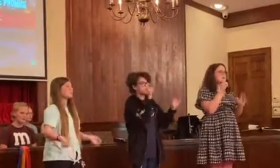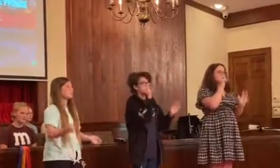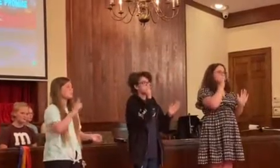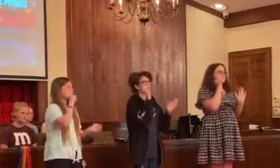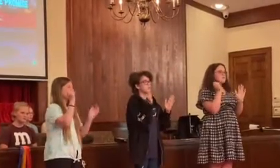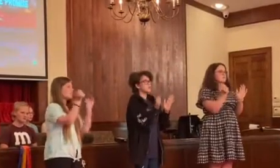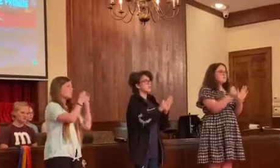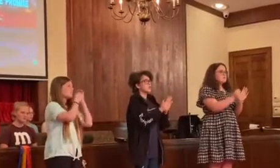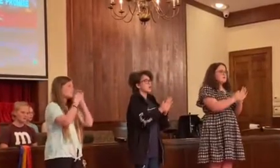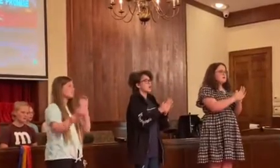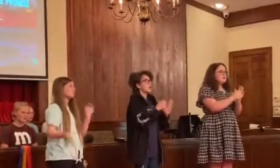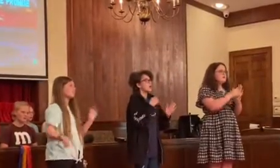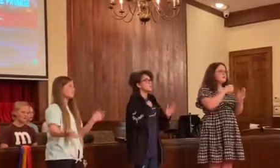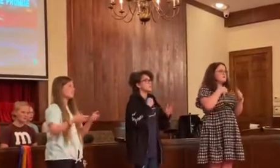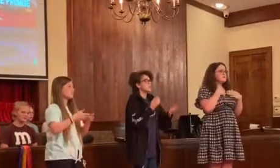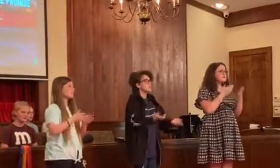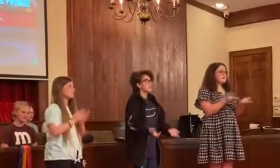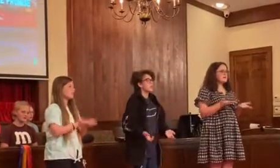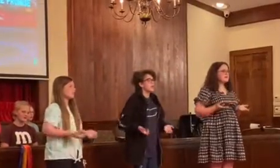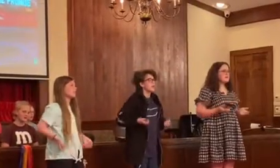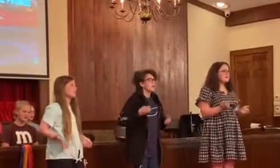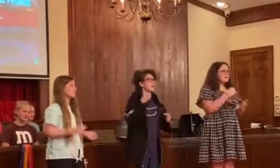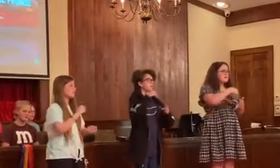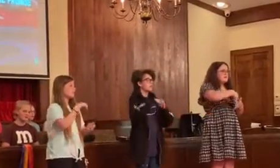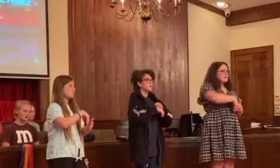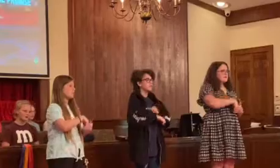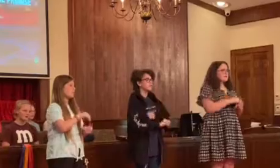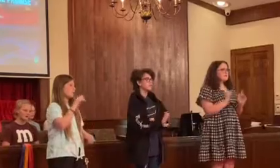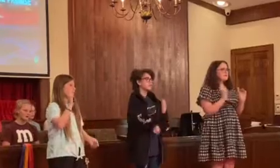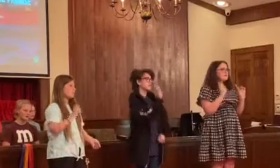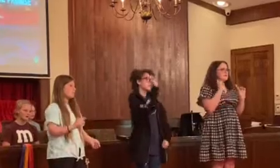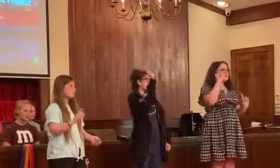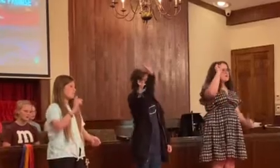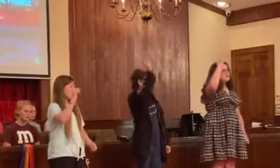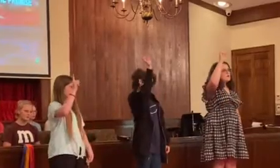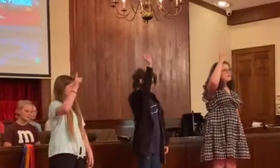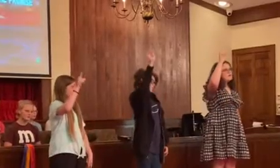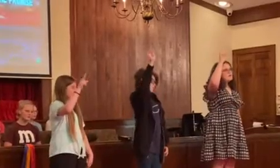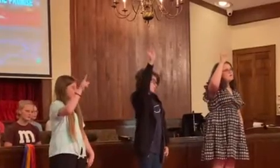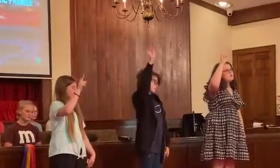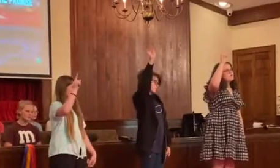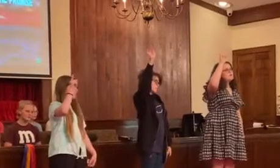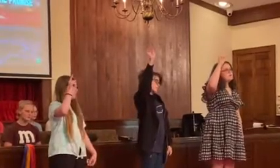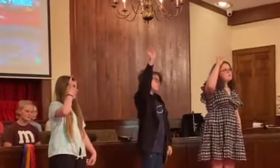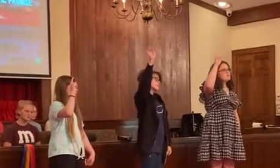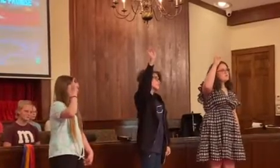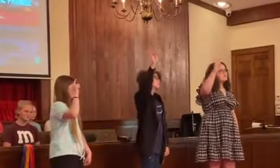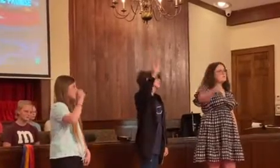to the promise I have in you